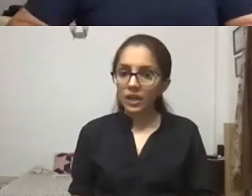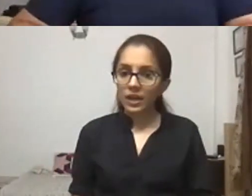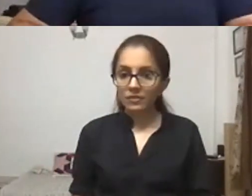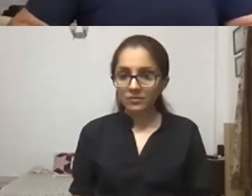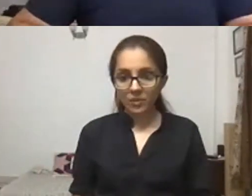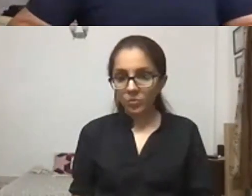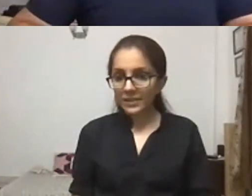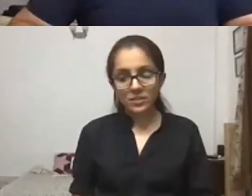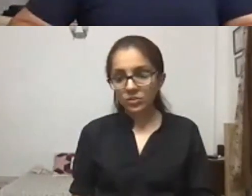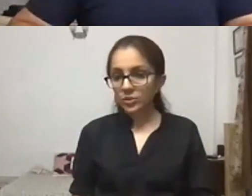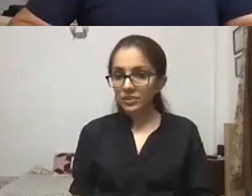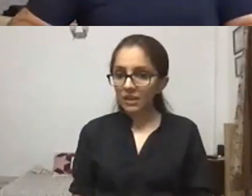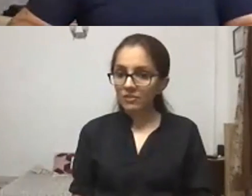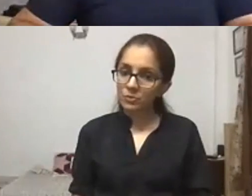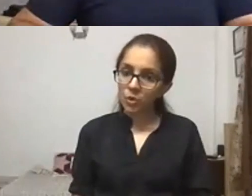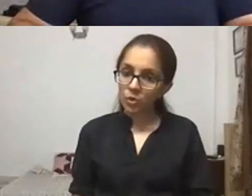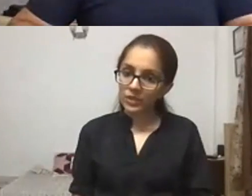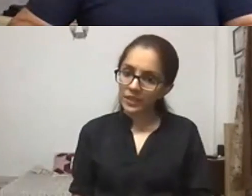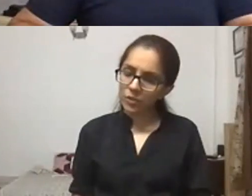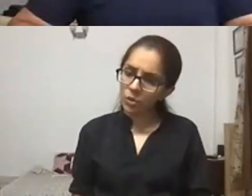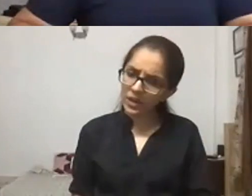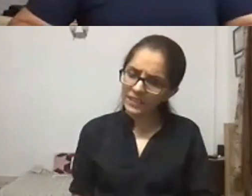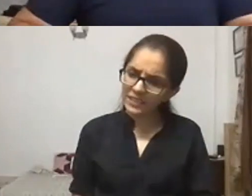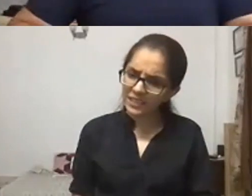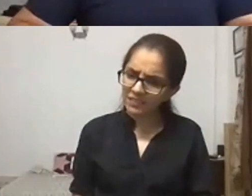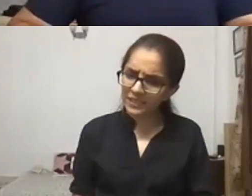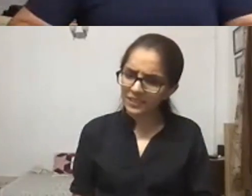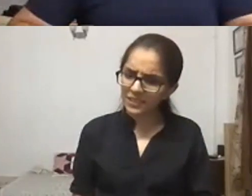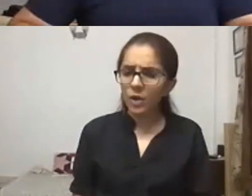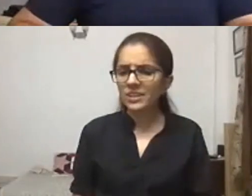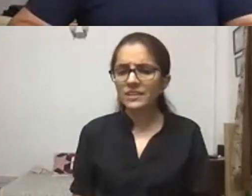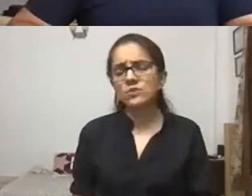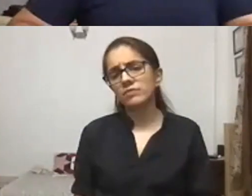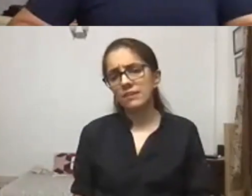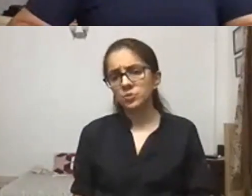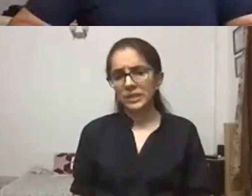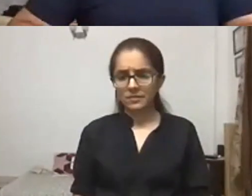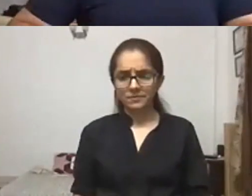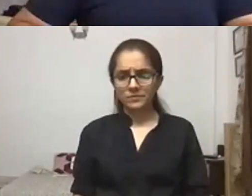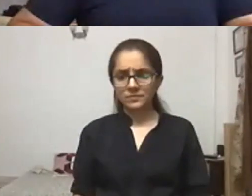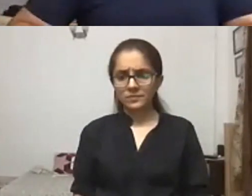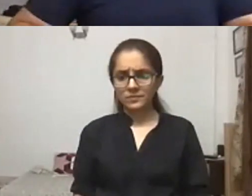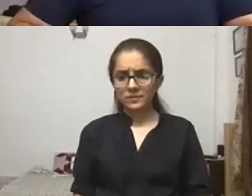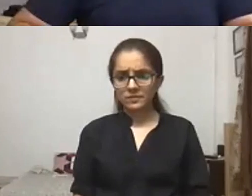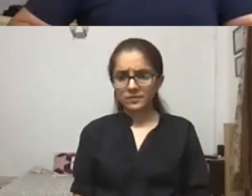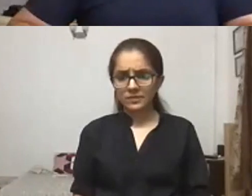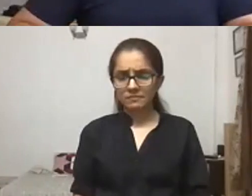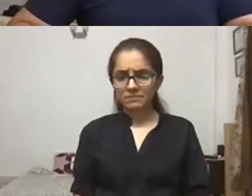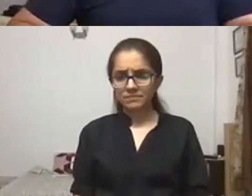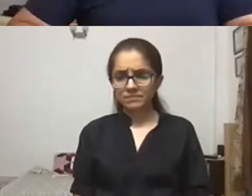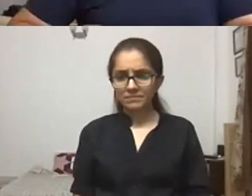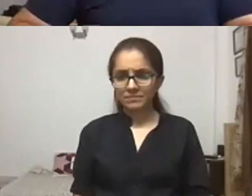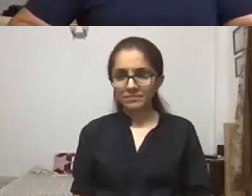So, once you know you've recovered from COVID, can you go ahead and take the vaccine? How many days do we have to wait?